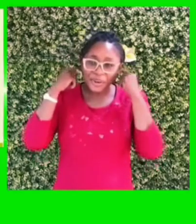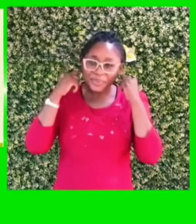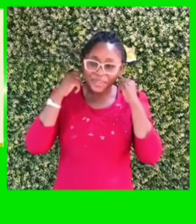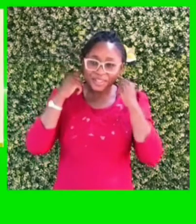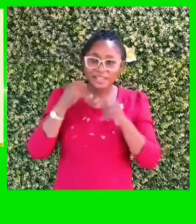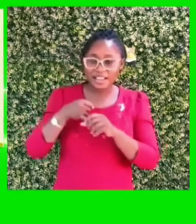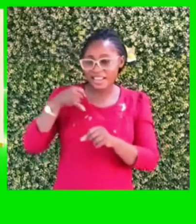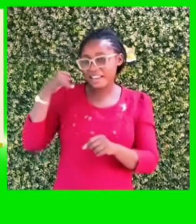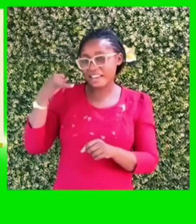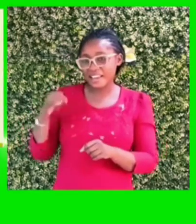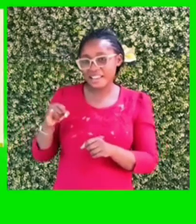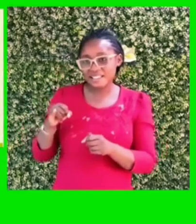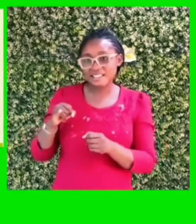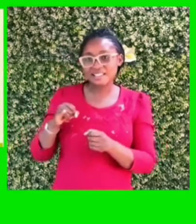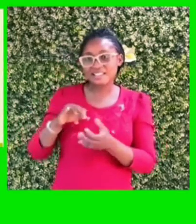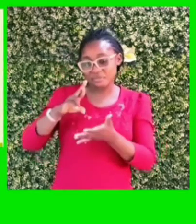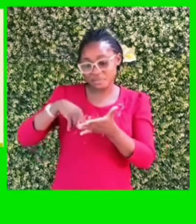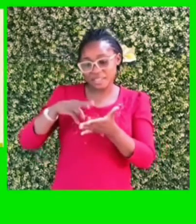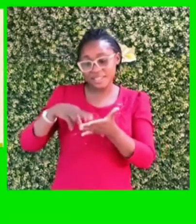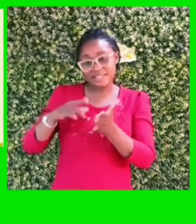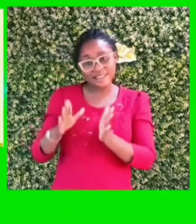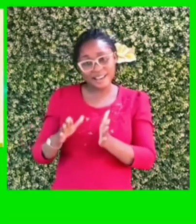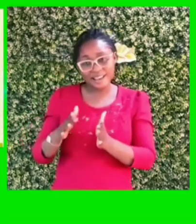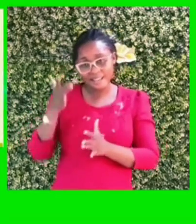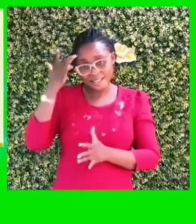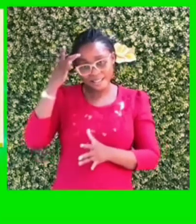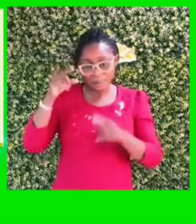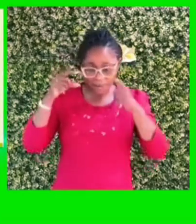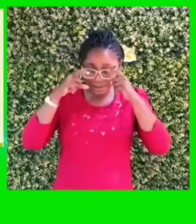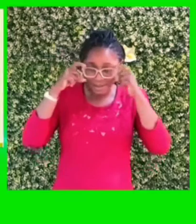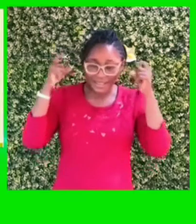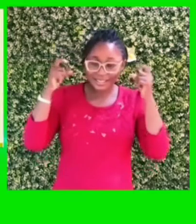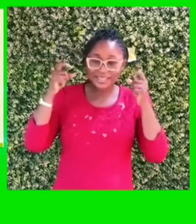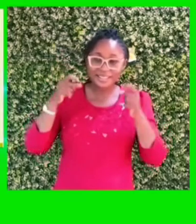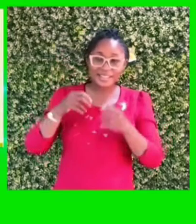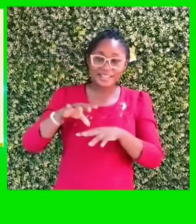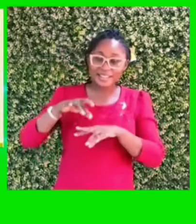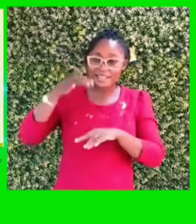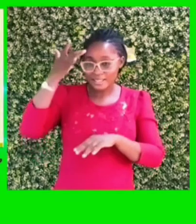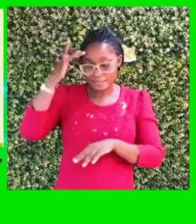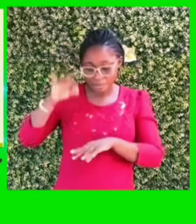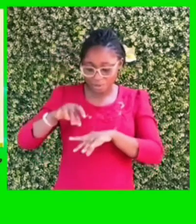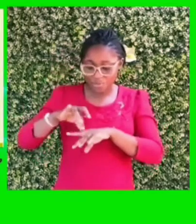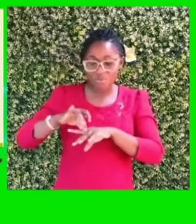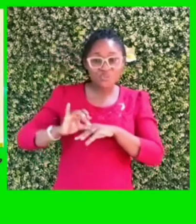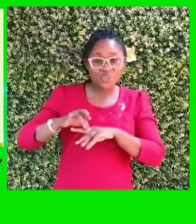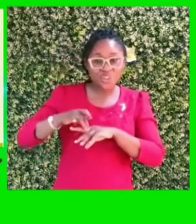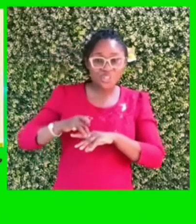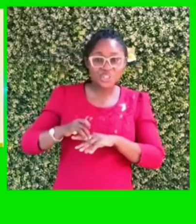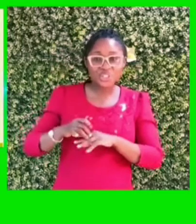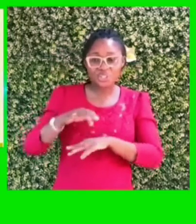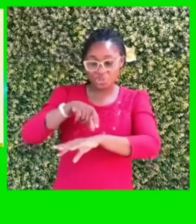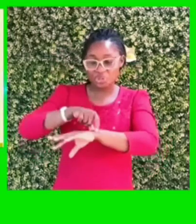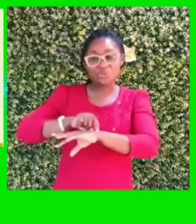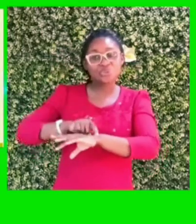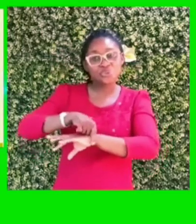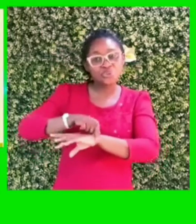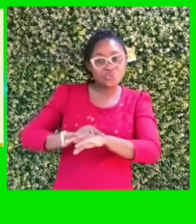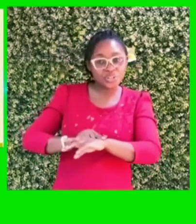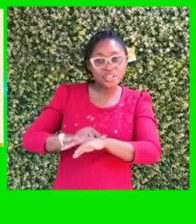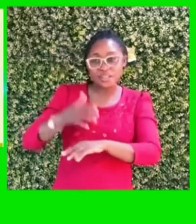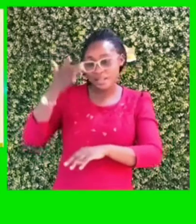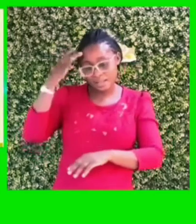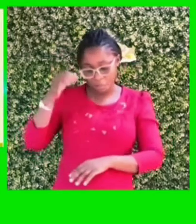earpieces, inks, pen readers, smart lenses, smart rings, jewelry, smart